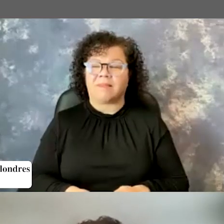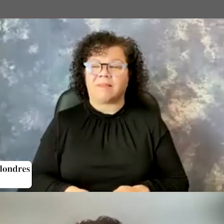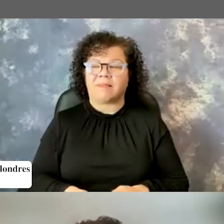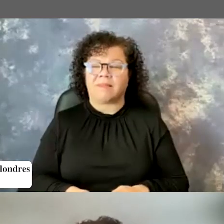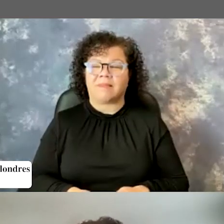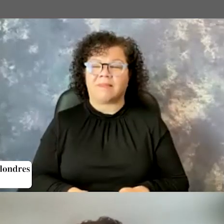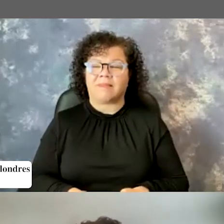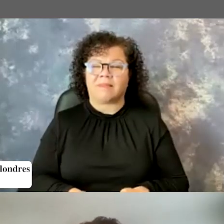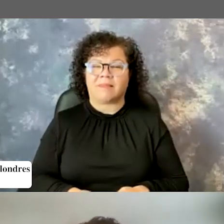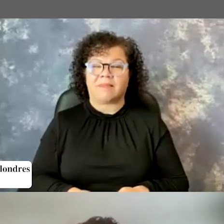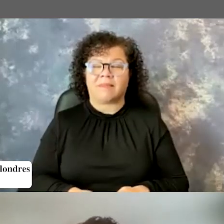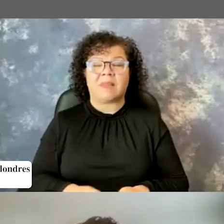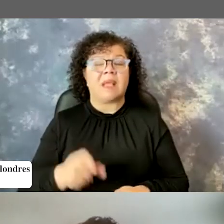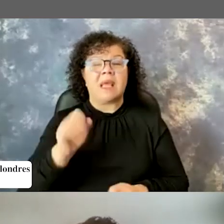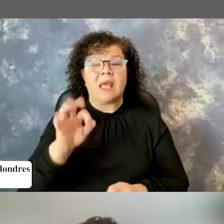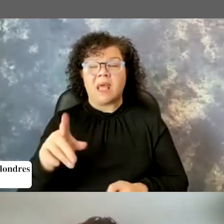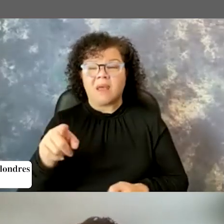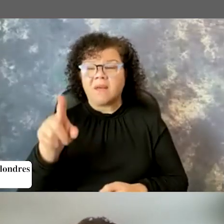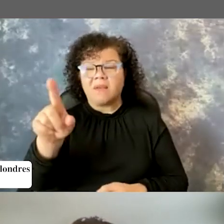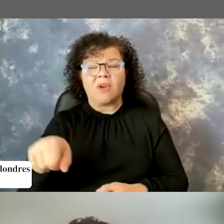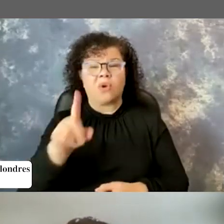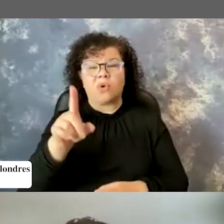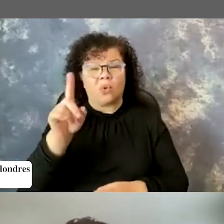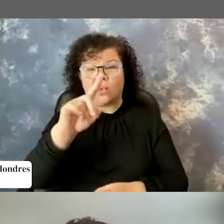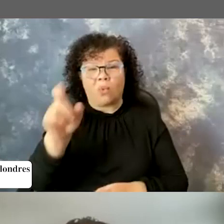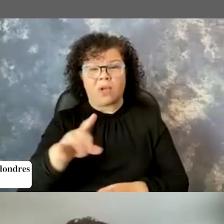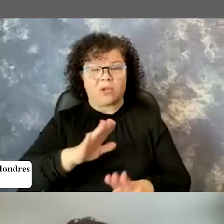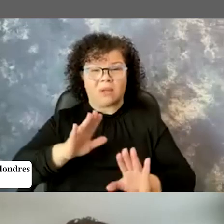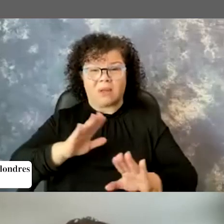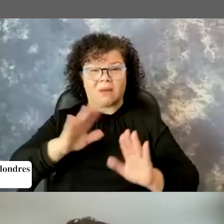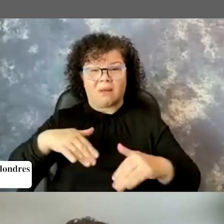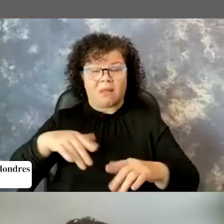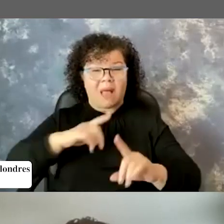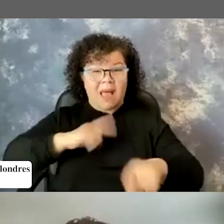If your question didn't get answered today during this time,